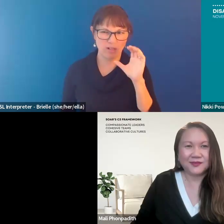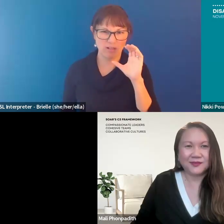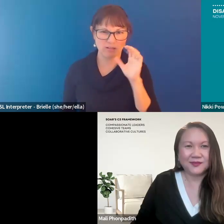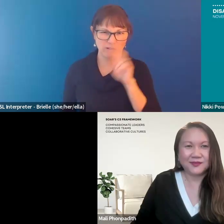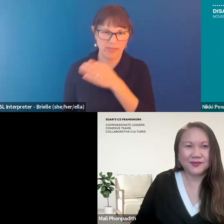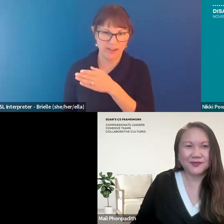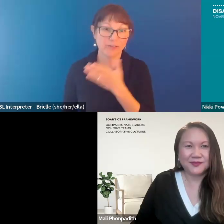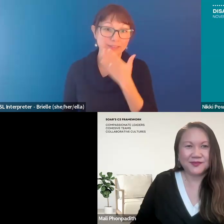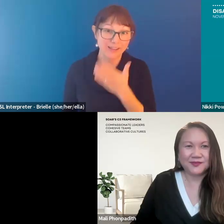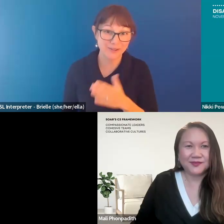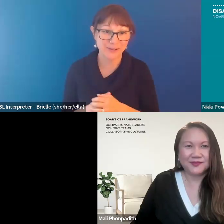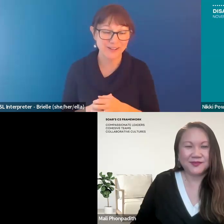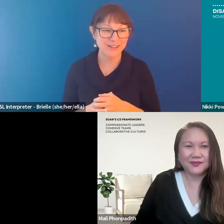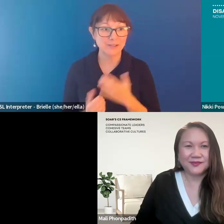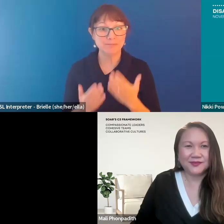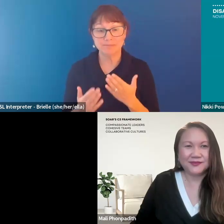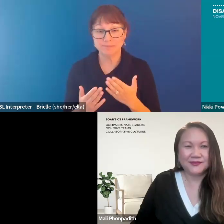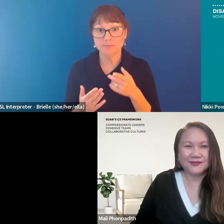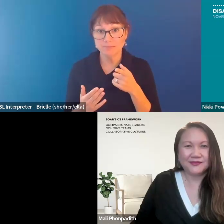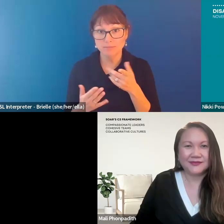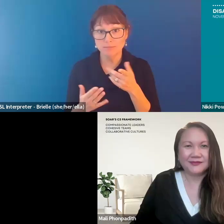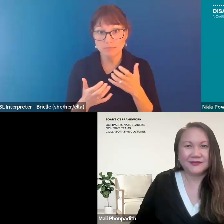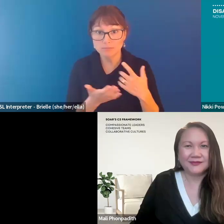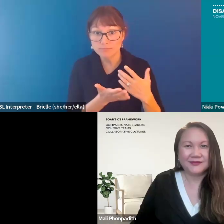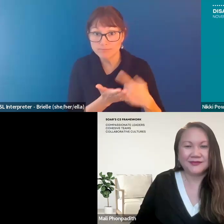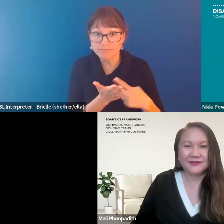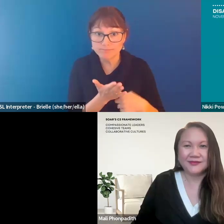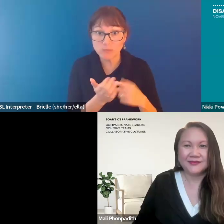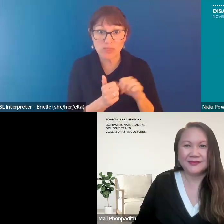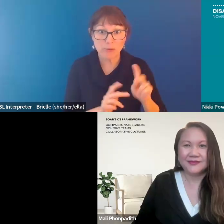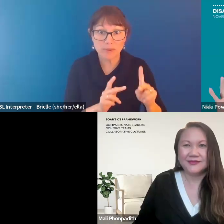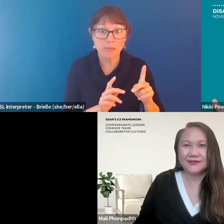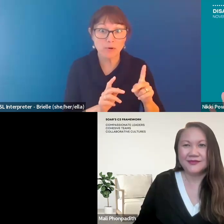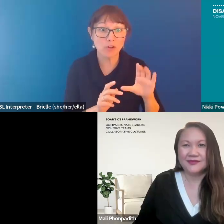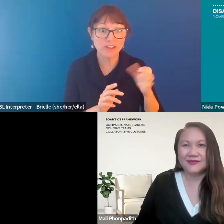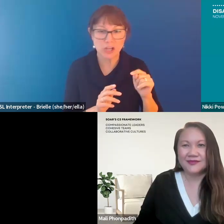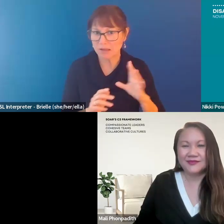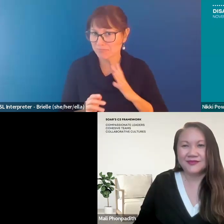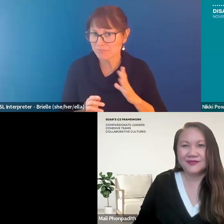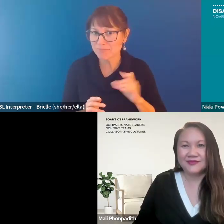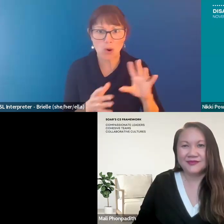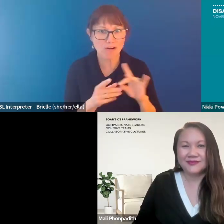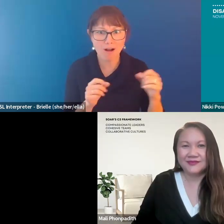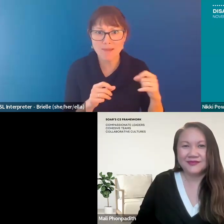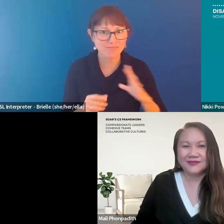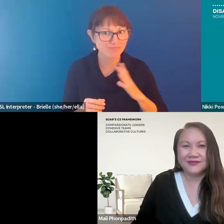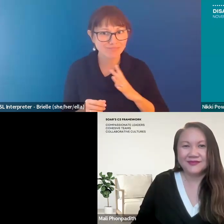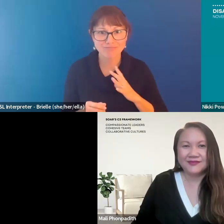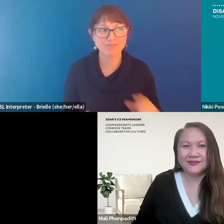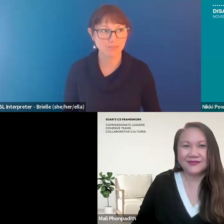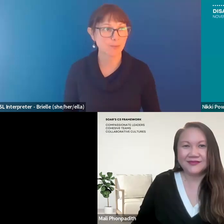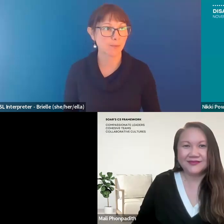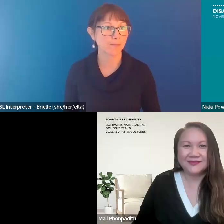questions. So thanks so much. You may share with others in the chat, though, or comments and things there if they're not